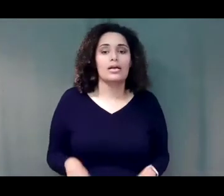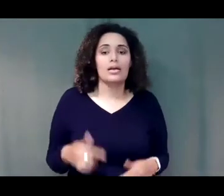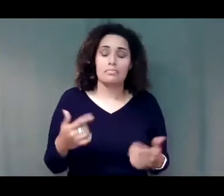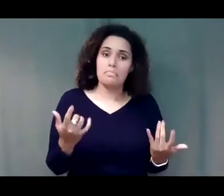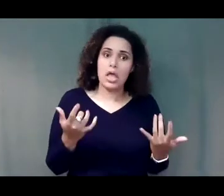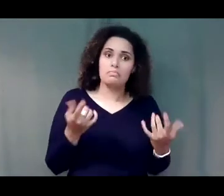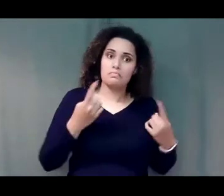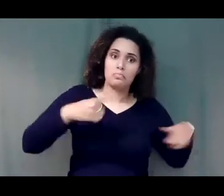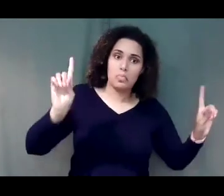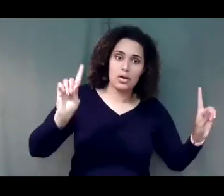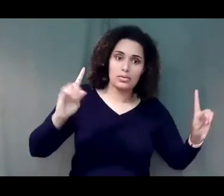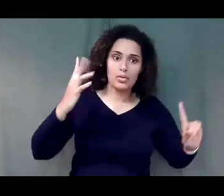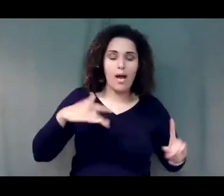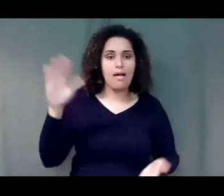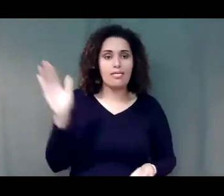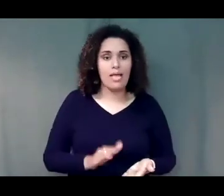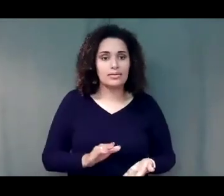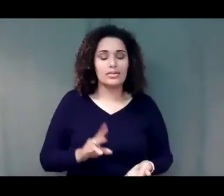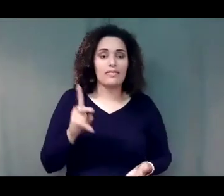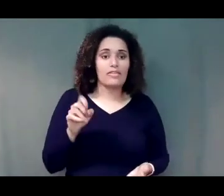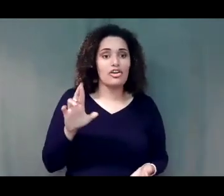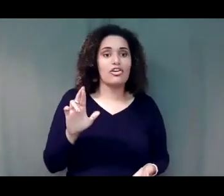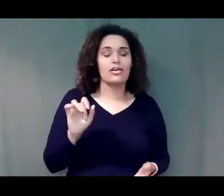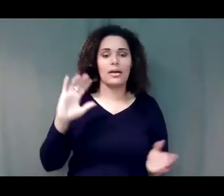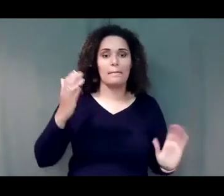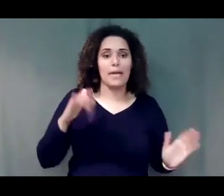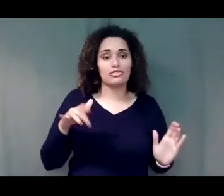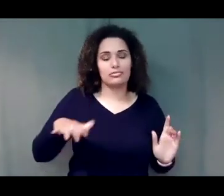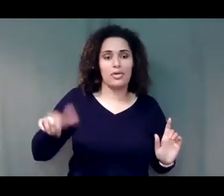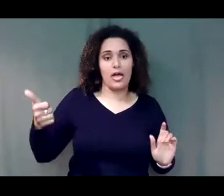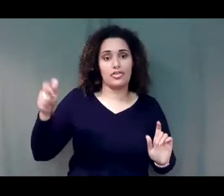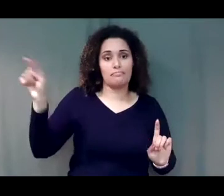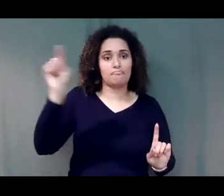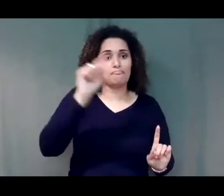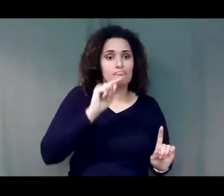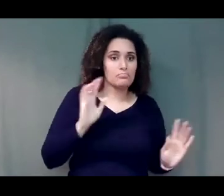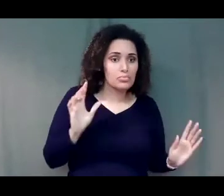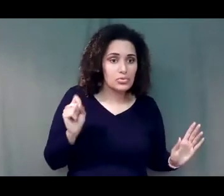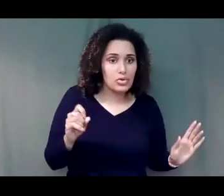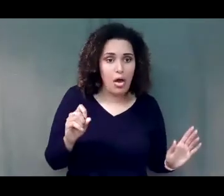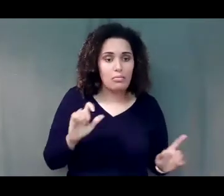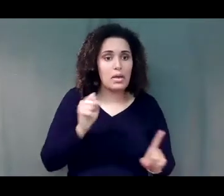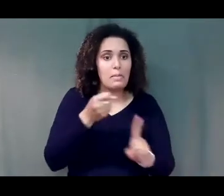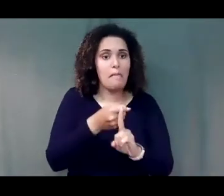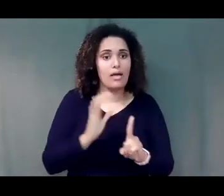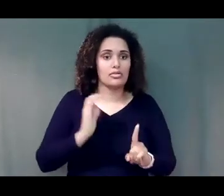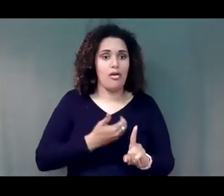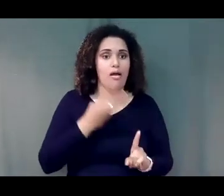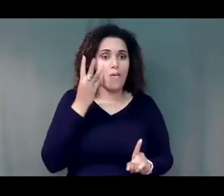vigor than most places around, and it has a huge impact on the quality of our wines. So that's good.